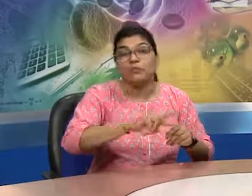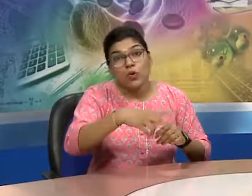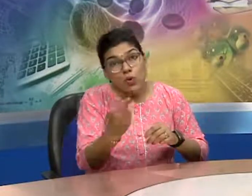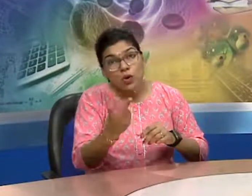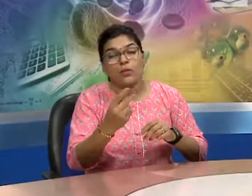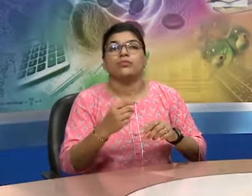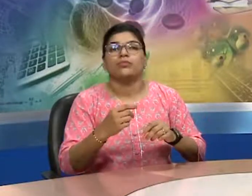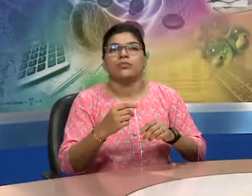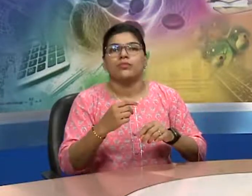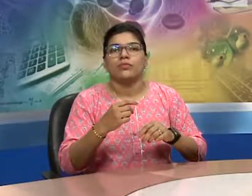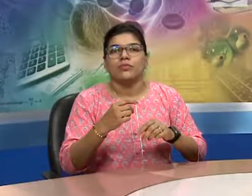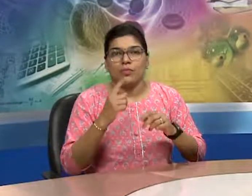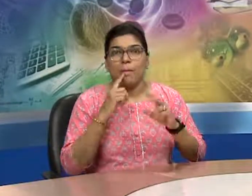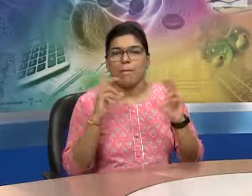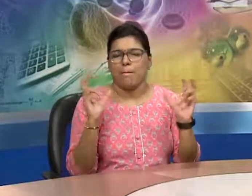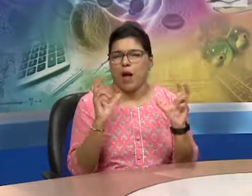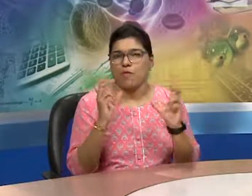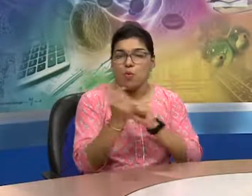walk on that sand.